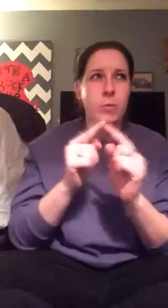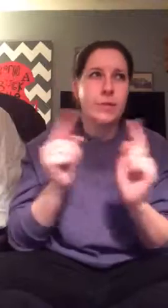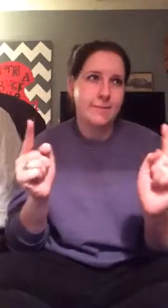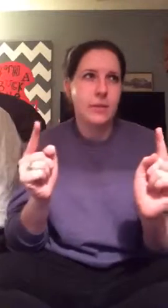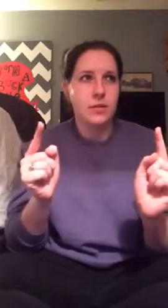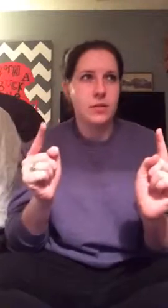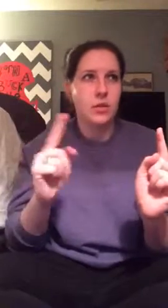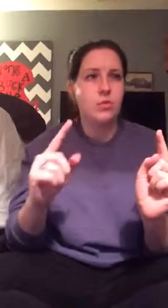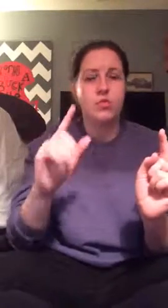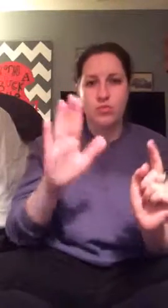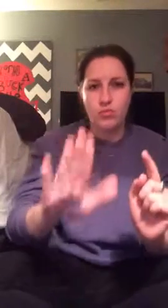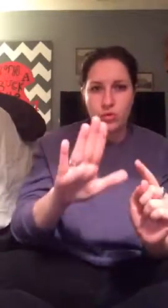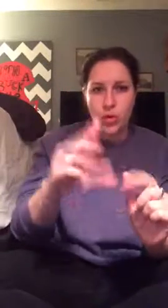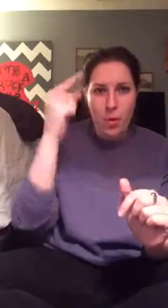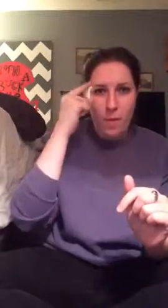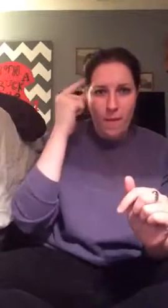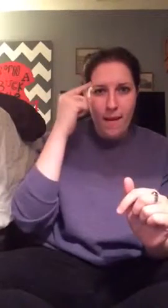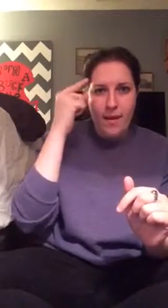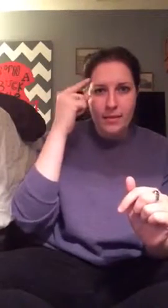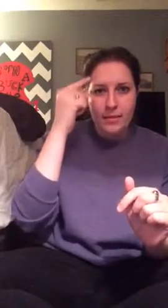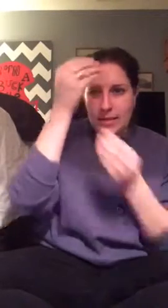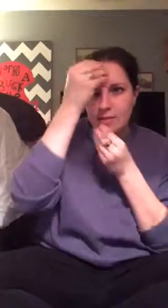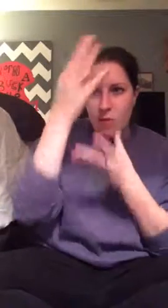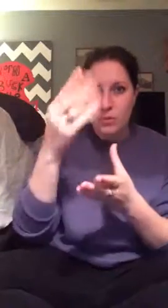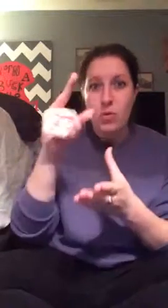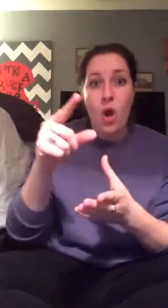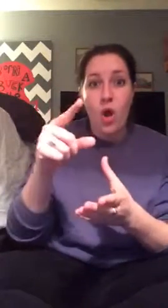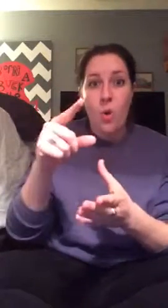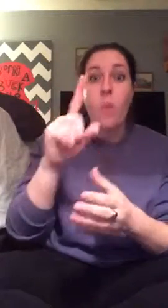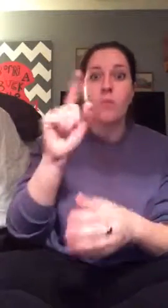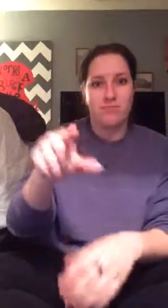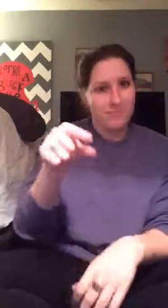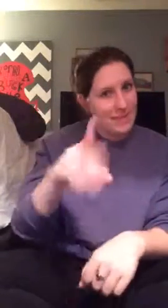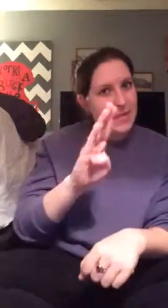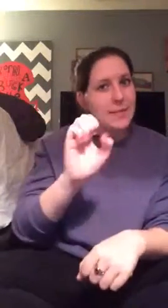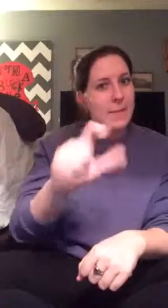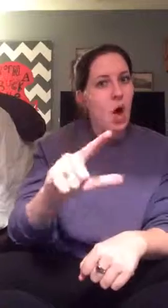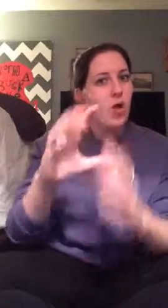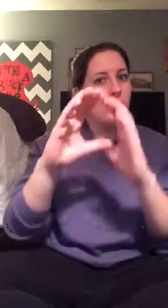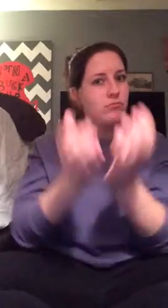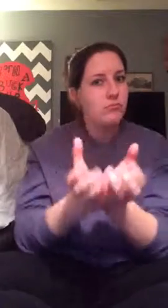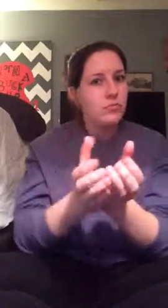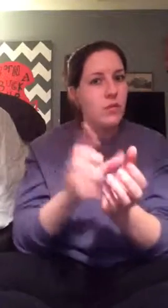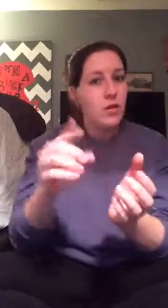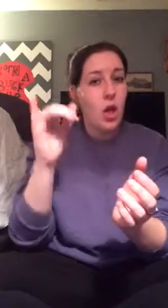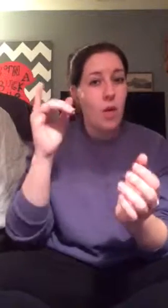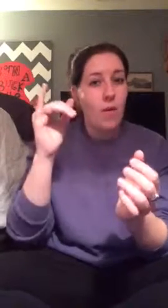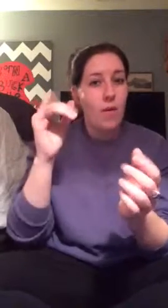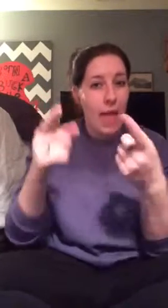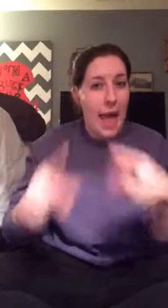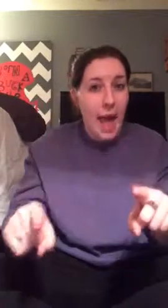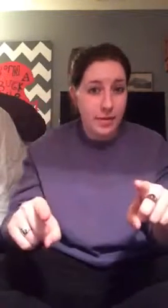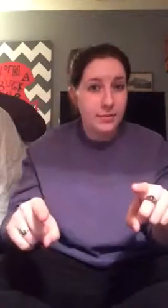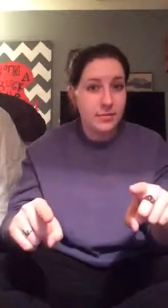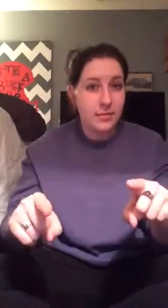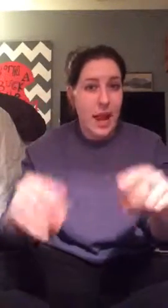these objects. So that is retrieved, and your brain says, oh, that is a ball. So if I blindfold you and ask you to touch something like a tennis ball or a